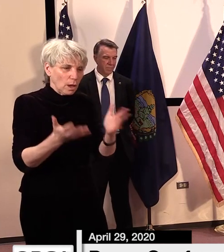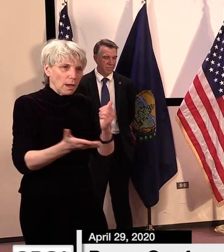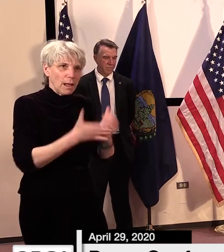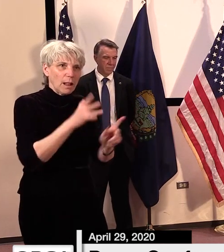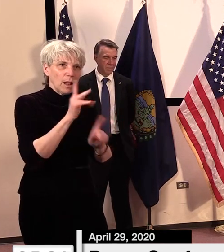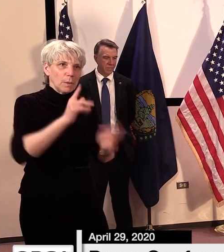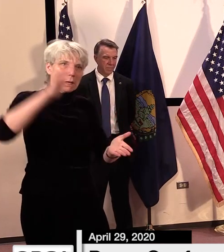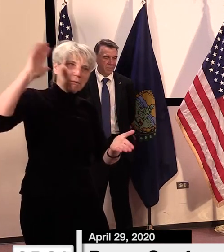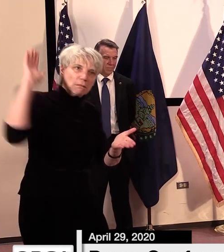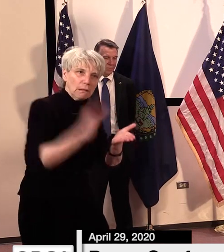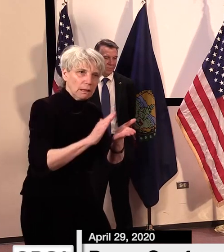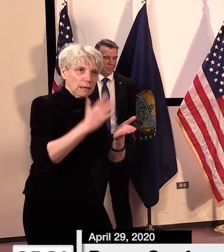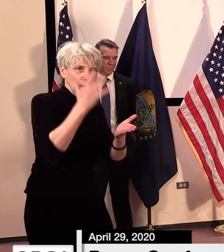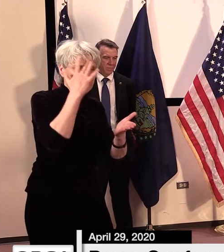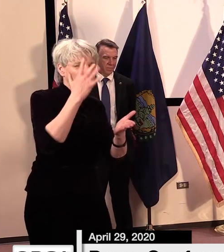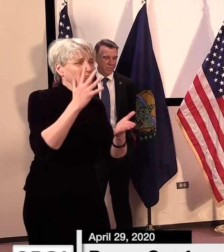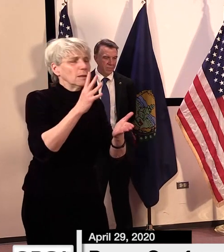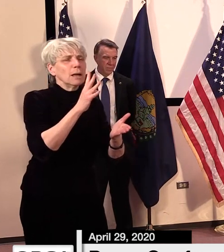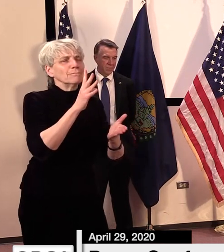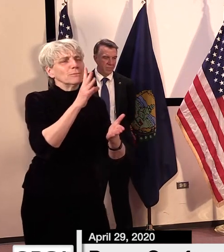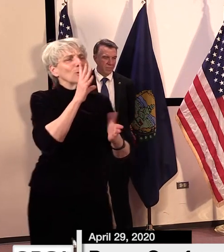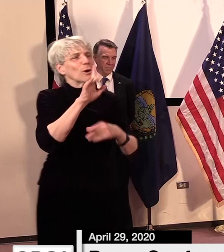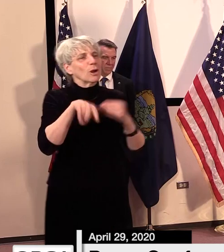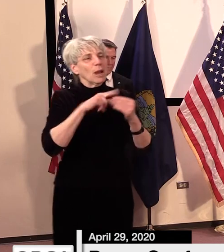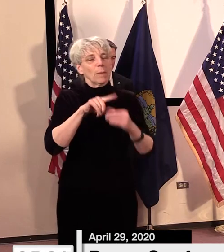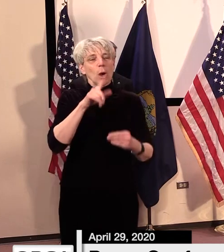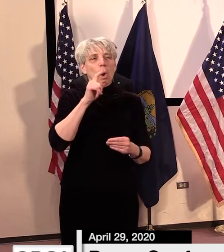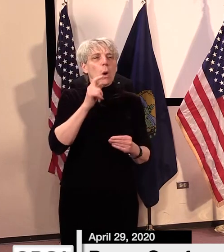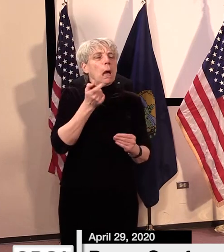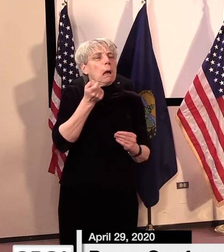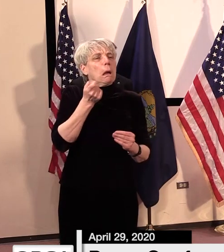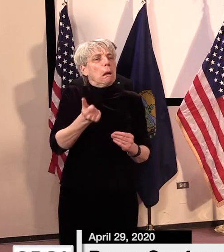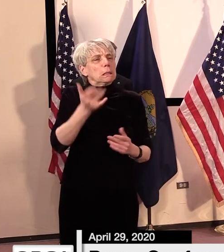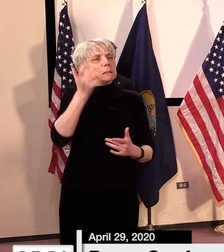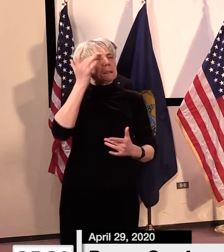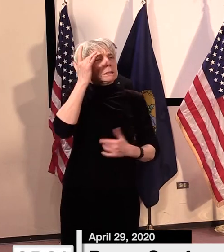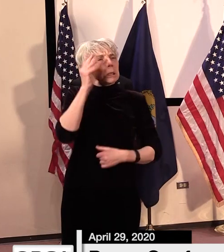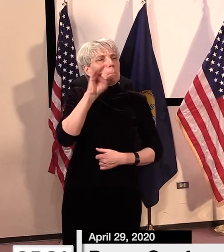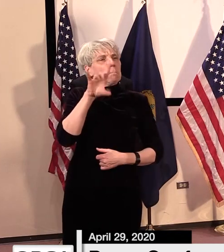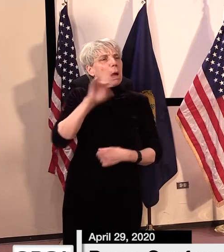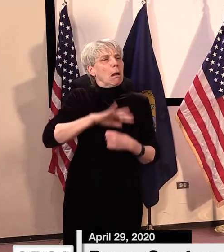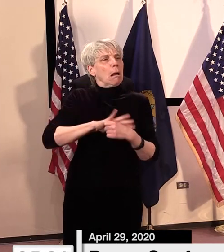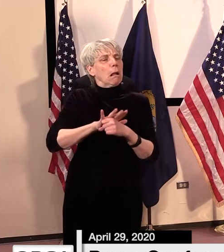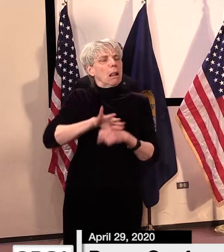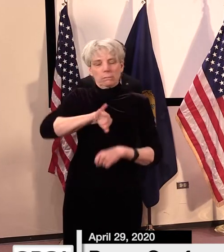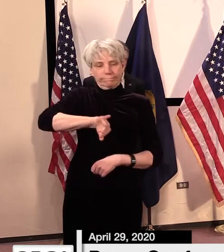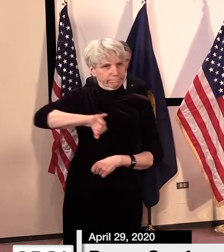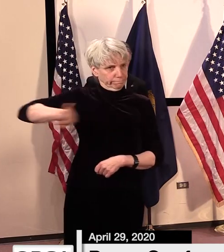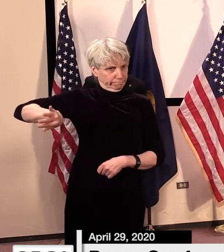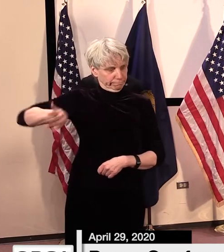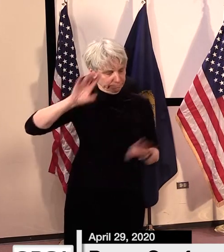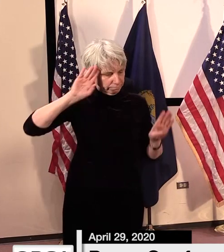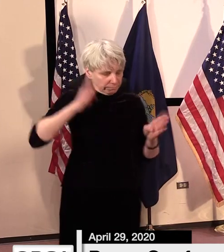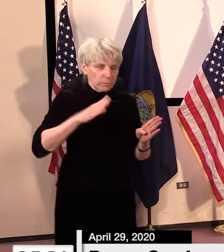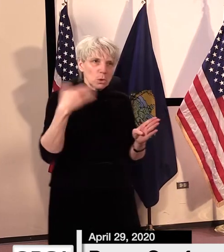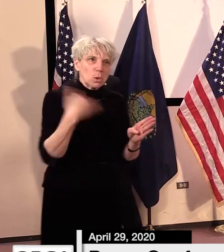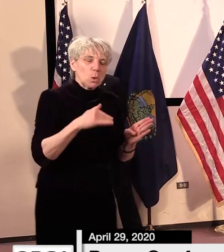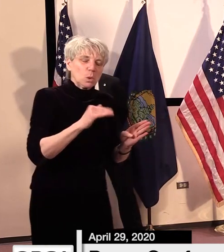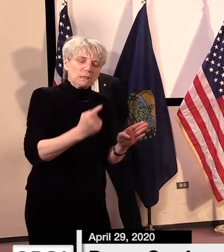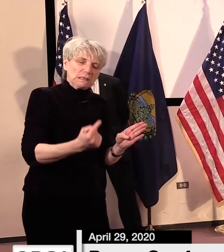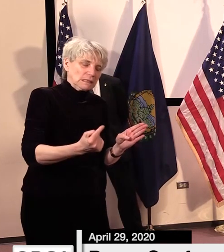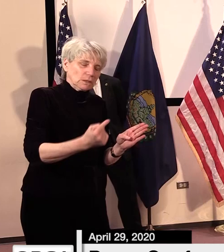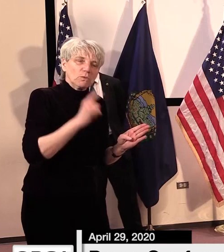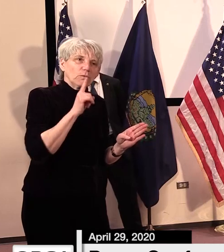and not people on the mild end of the spectrum. So one press conference a while back, I got a question about prone